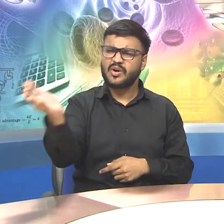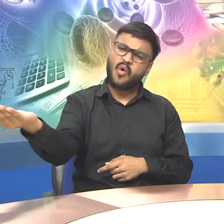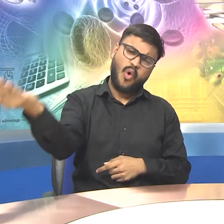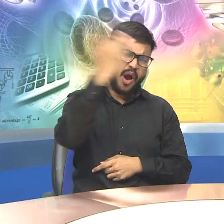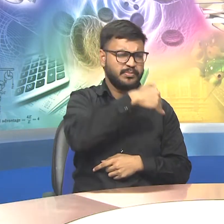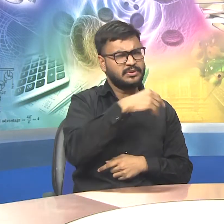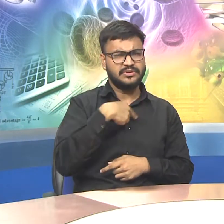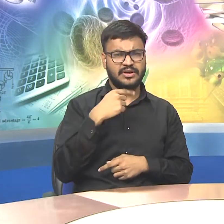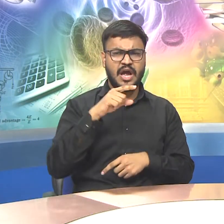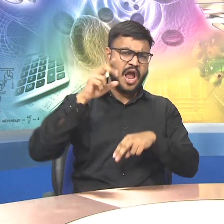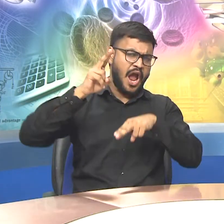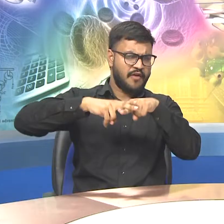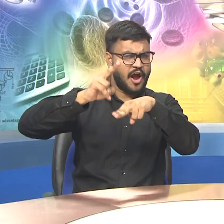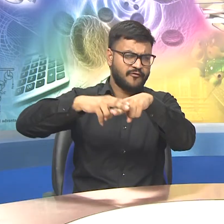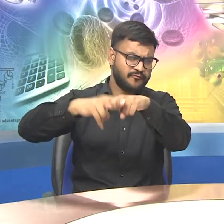will be the meaning of the Friday.